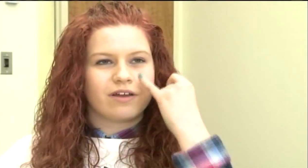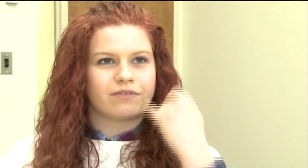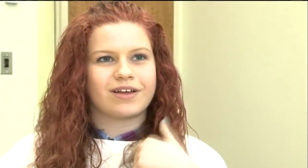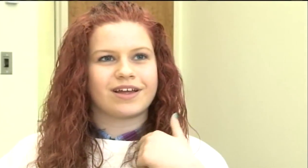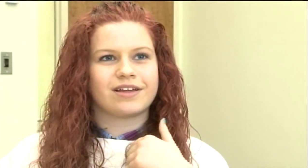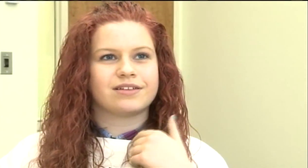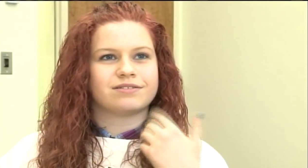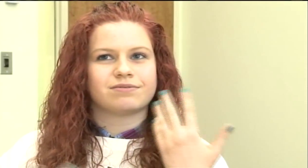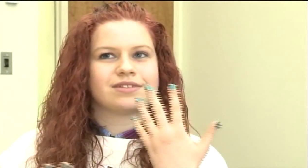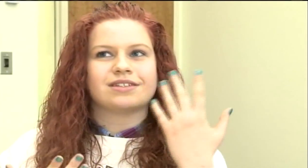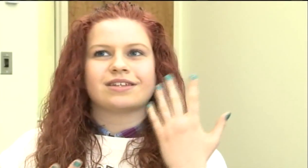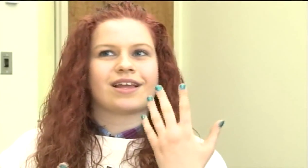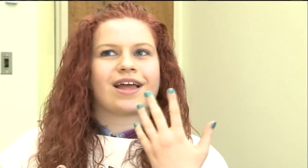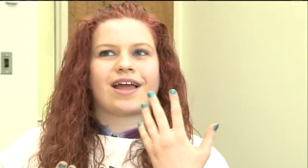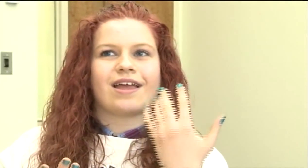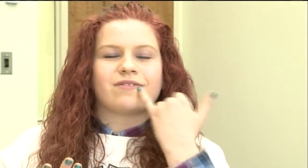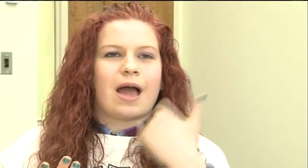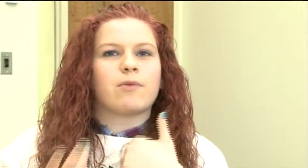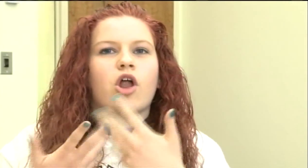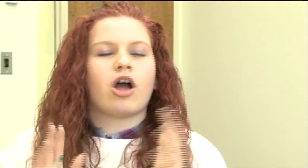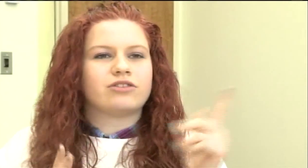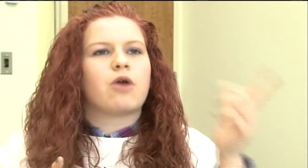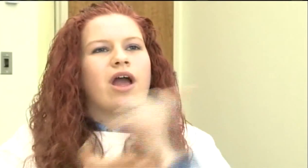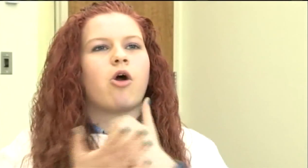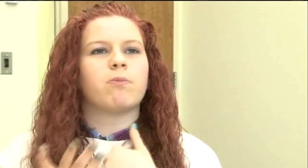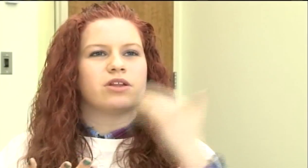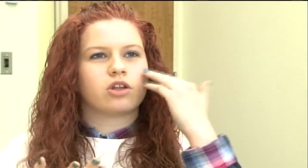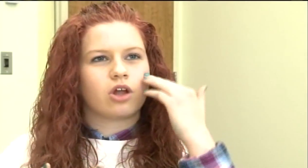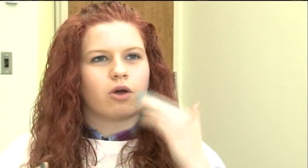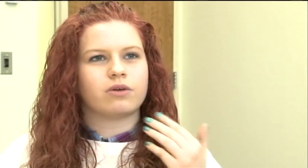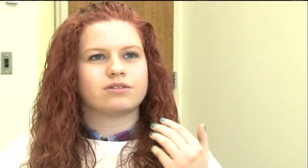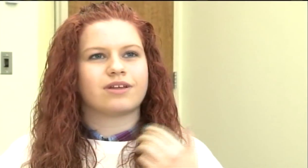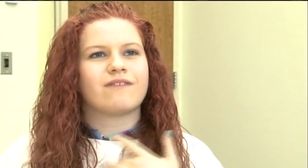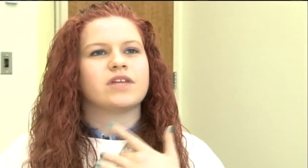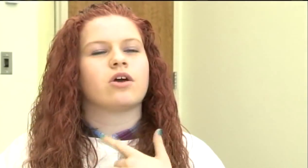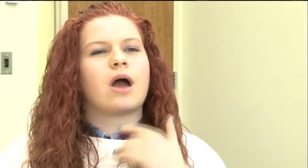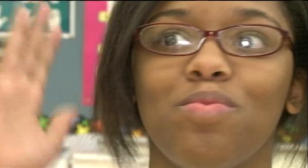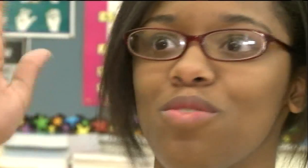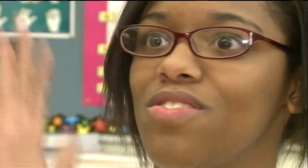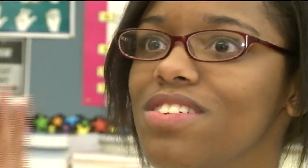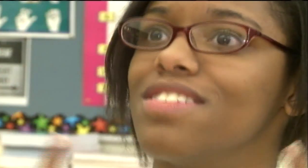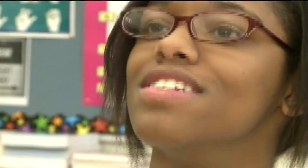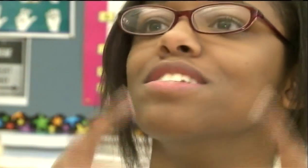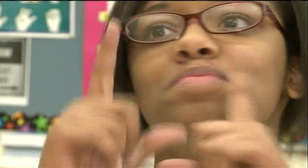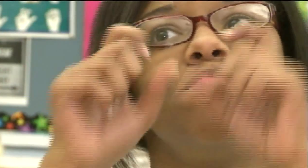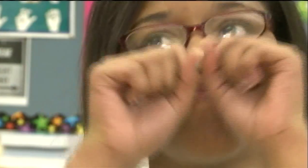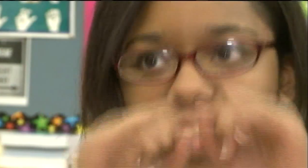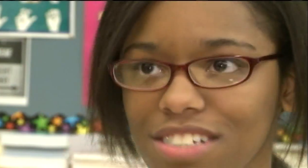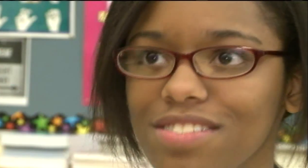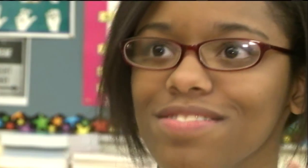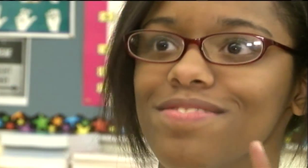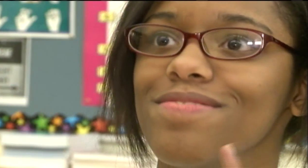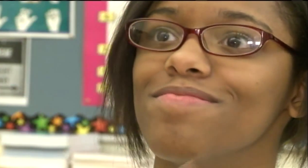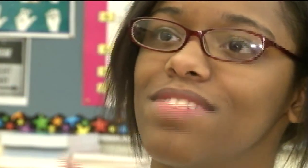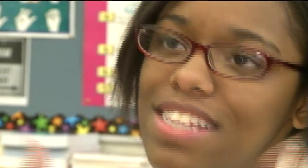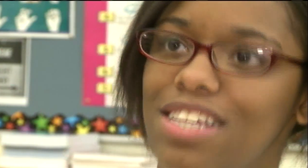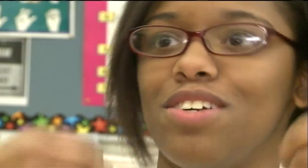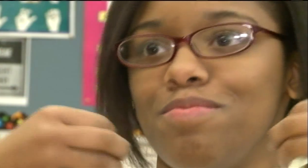ALL THE TIME. THEY'RE THERE TO SUPPORT. IF I'M LOST, THEY'LL HELP ME. I FEEL WONDERFUL ABOUT THIS EXPERIENCE. IT'S SUCH A BLESSING.